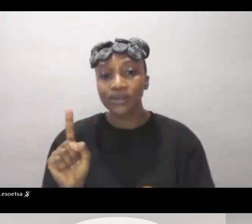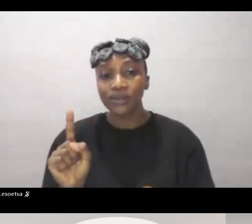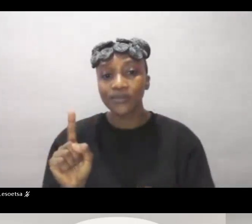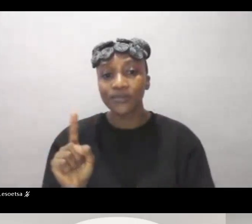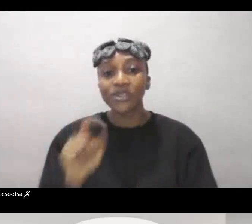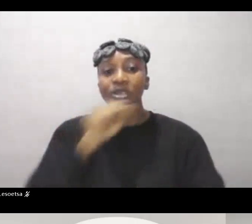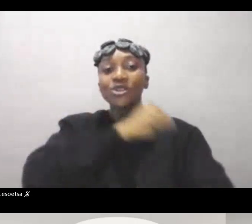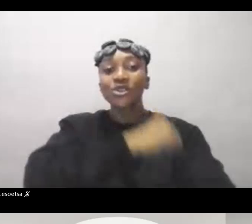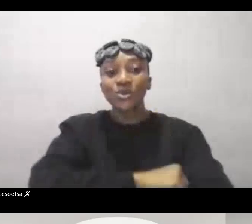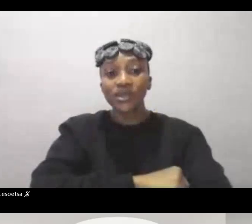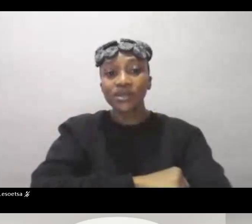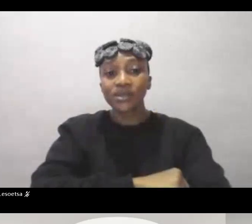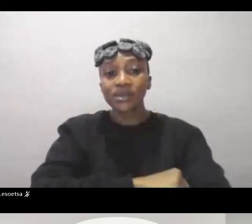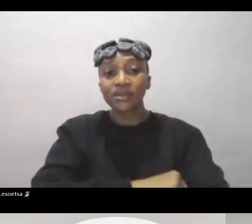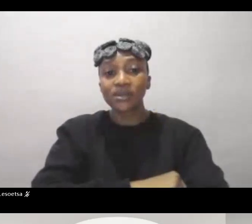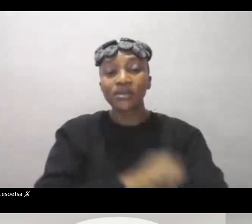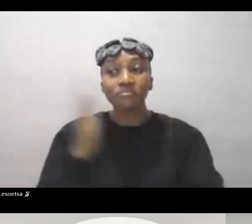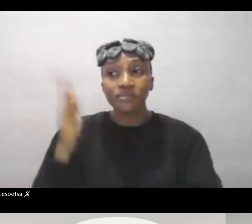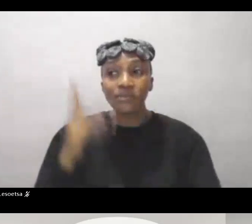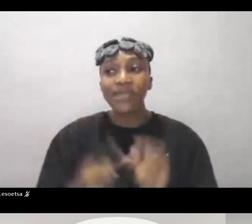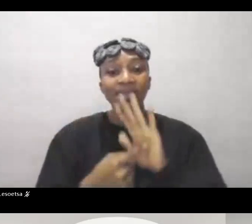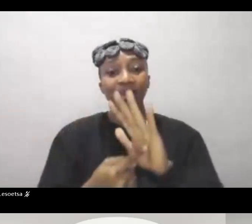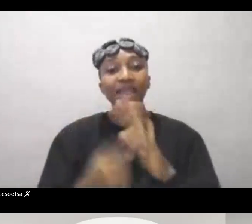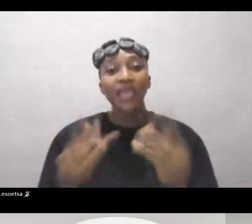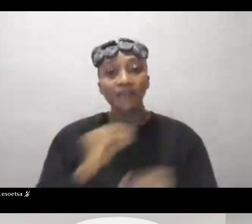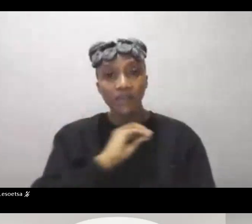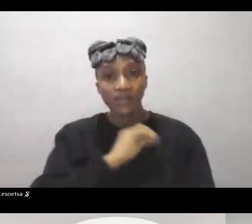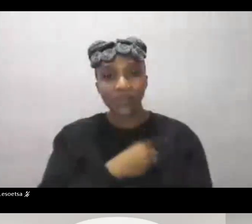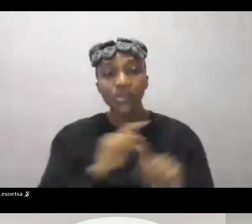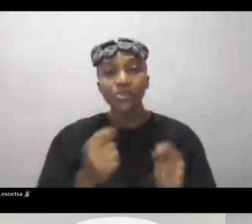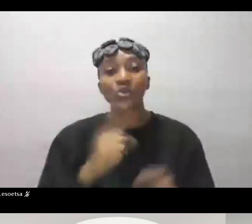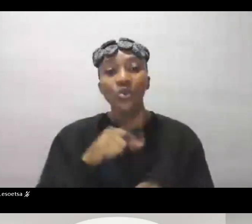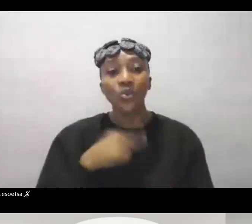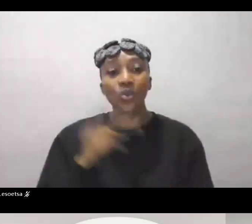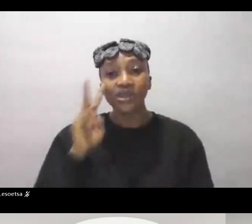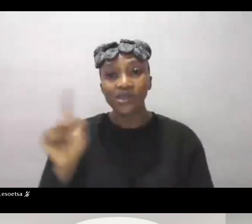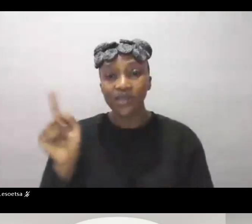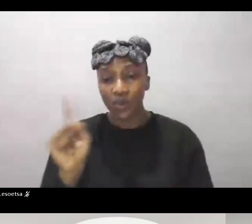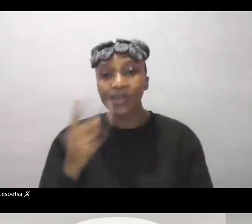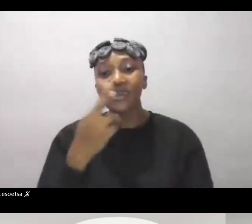who indicated that they have disabilities. So we would go and look at that reports and then